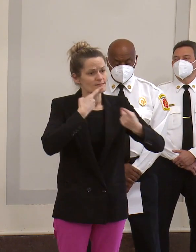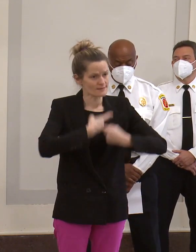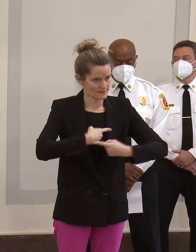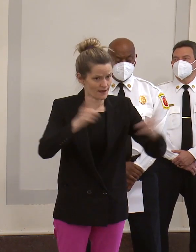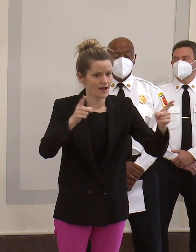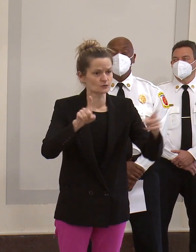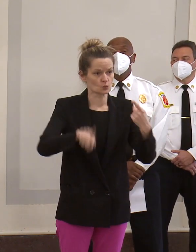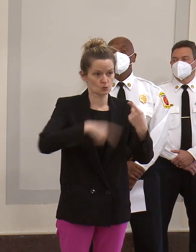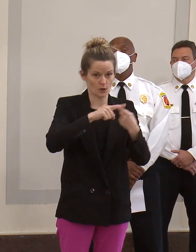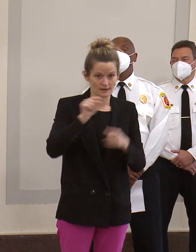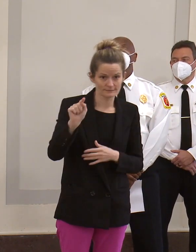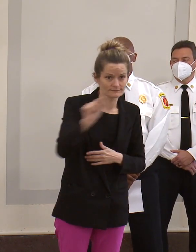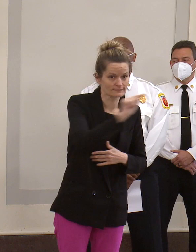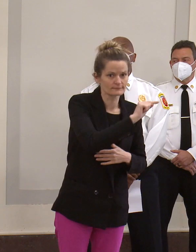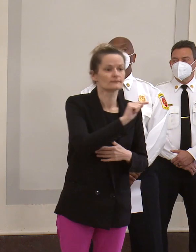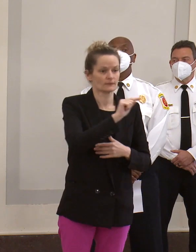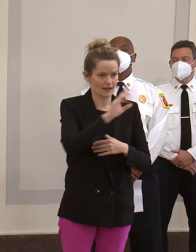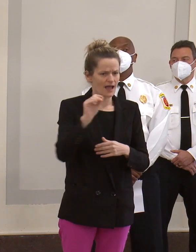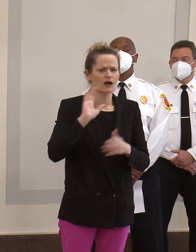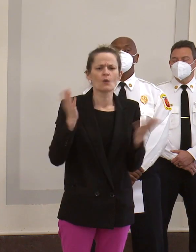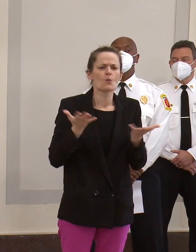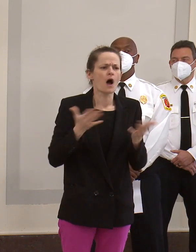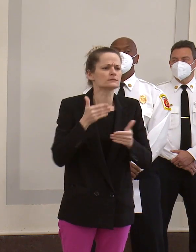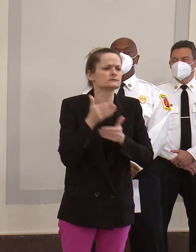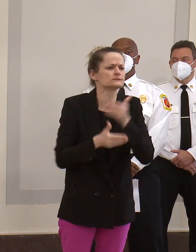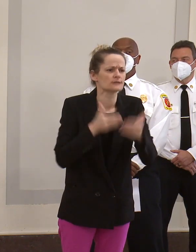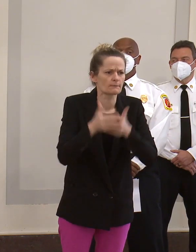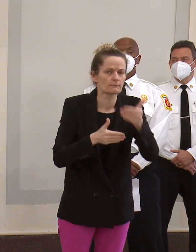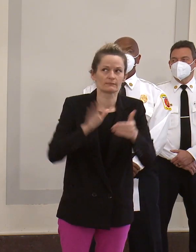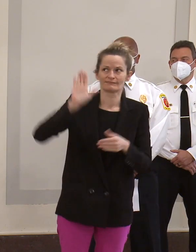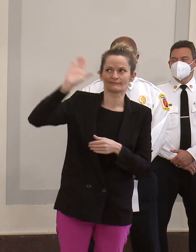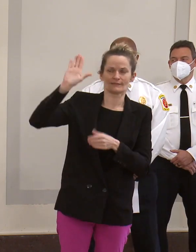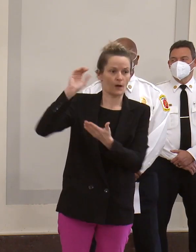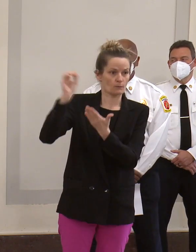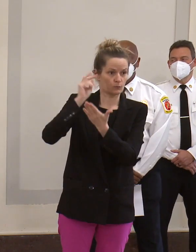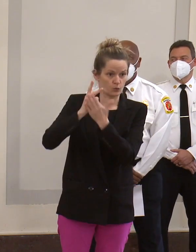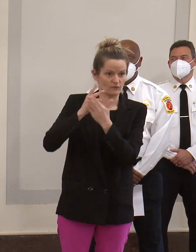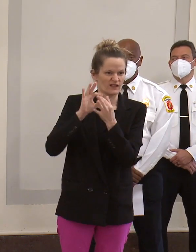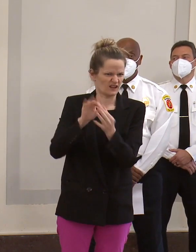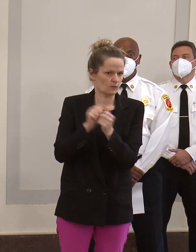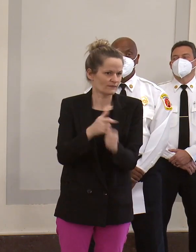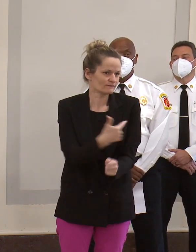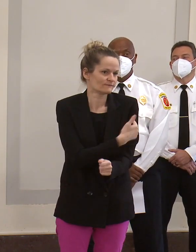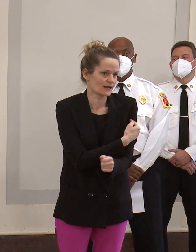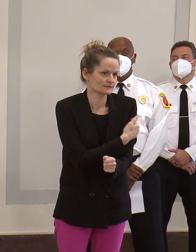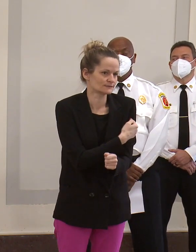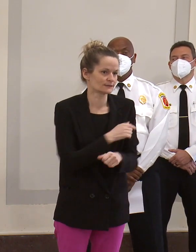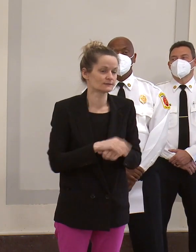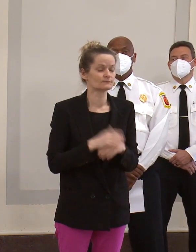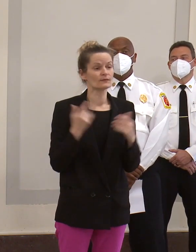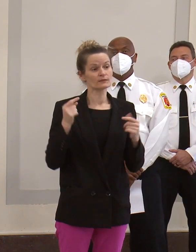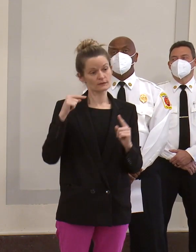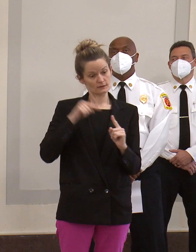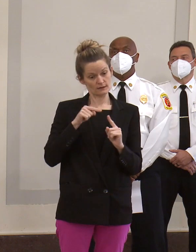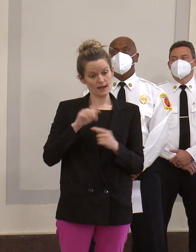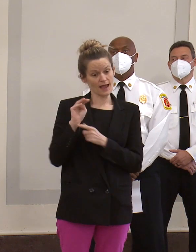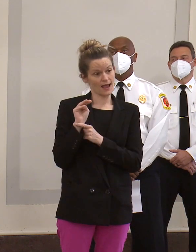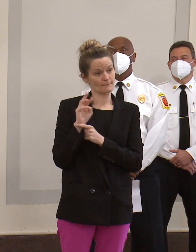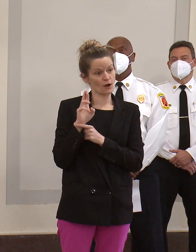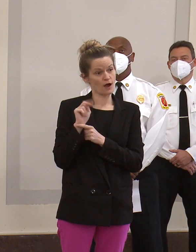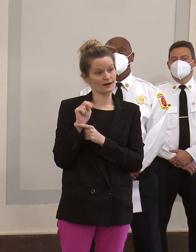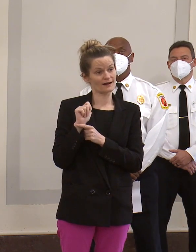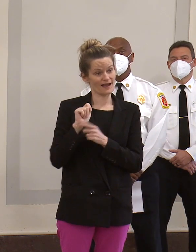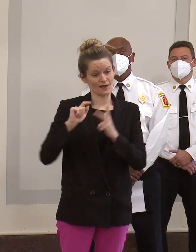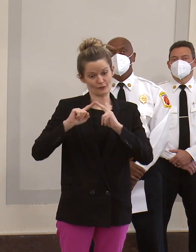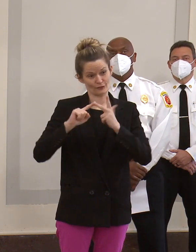approved. Currently, an additional COVID-19 mRNA dose is authorized by the FDA for individuals with moderate